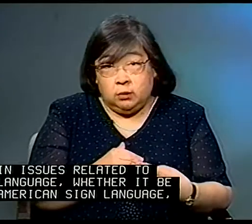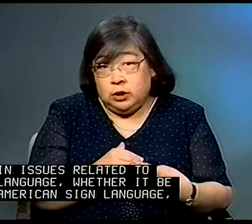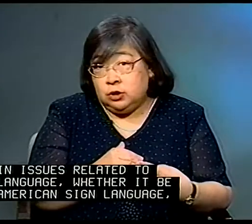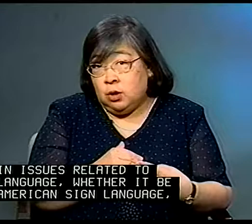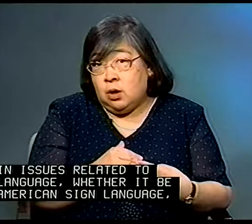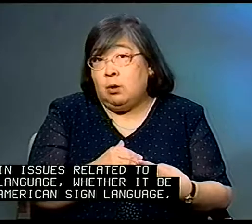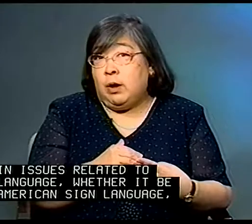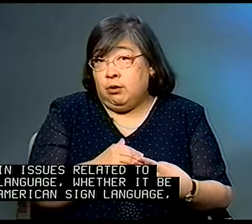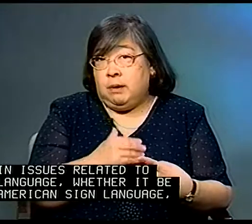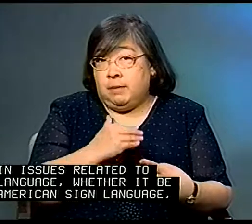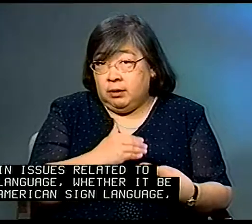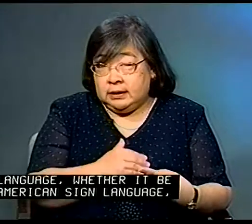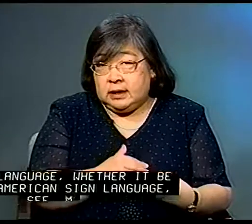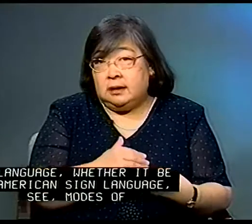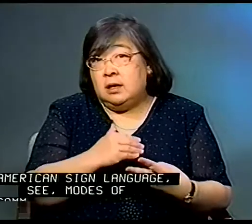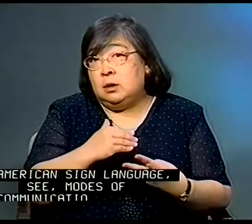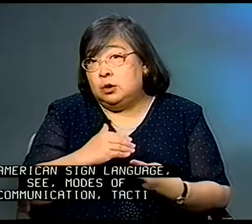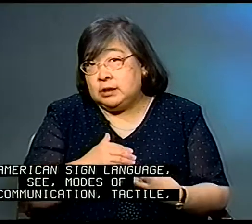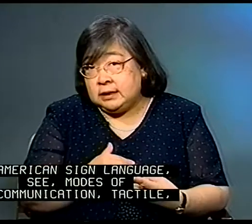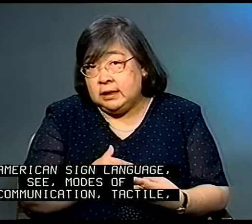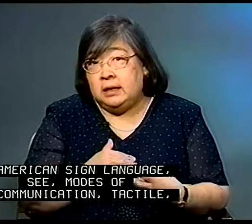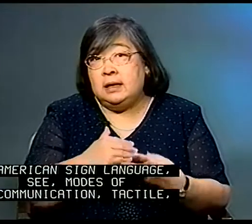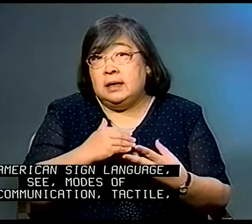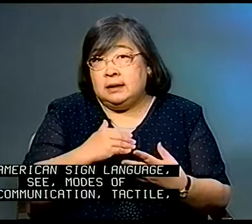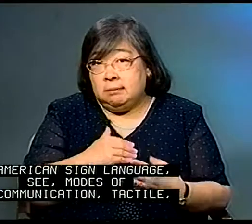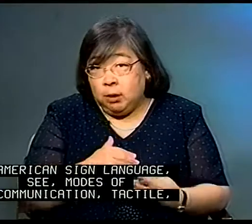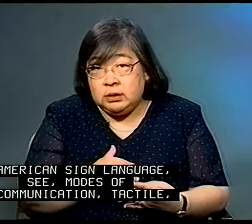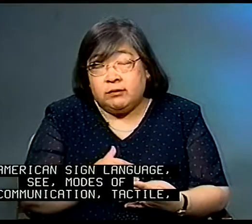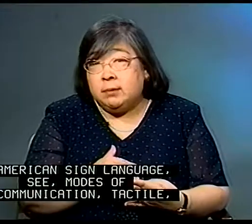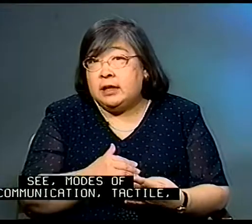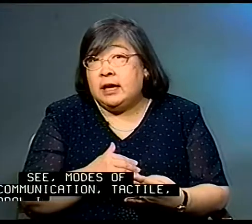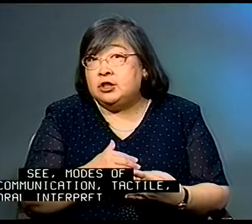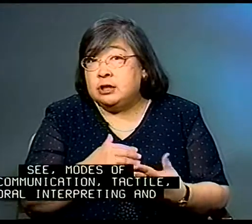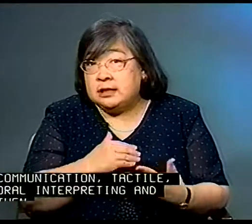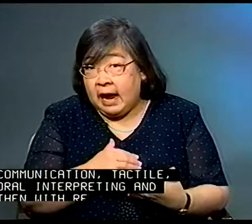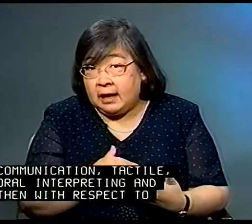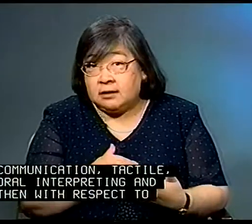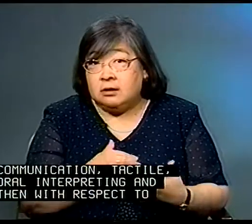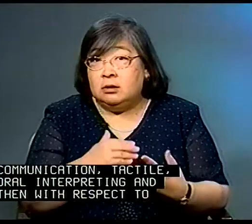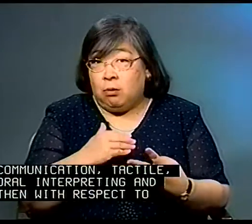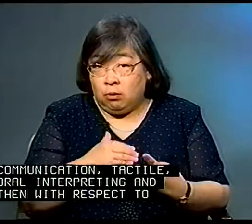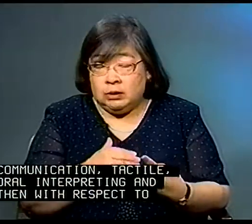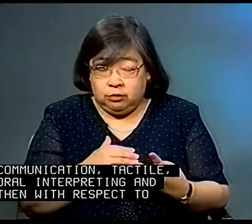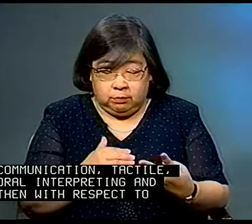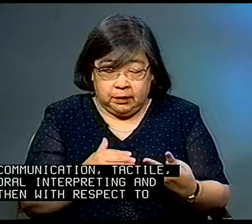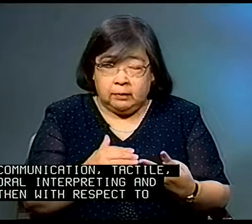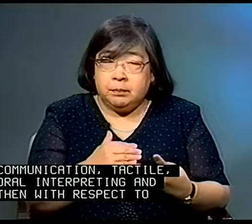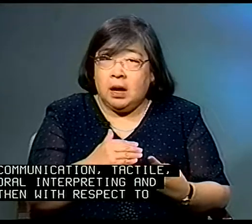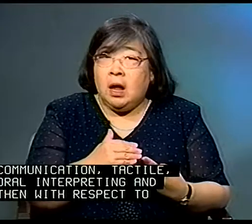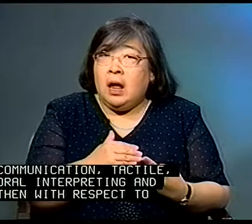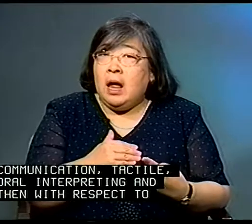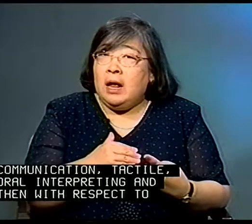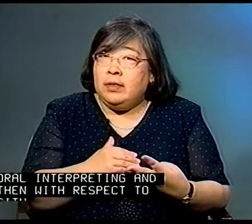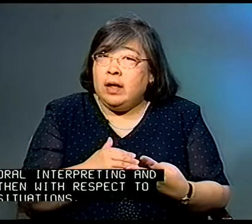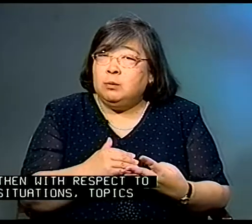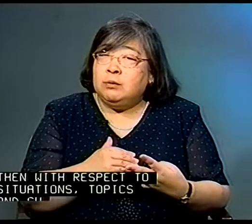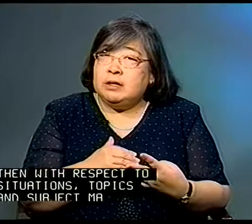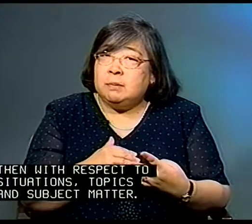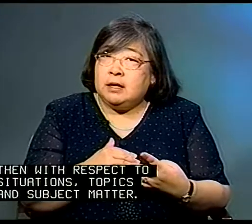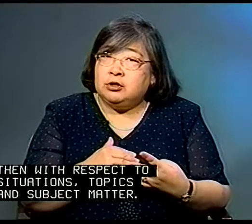language, whether it be American Sign Language, C, modes of communication, tactile, oral interpreting. And then with respect